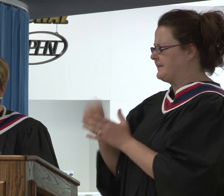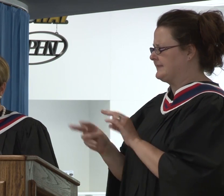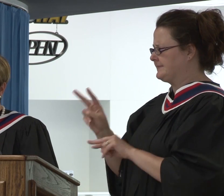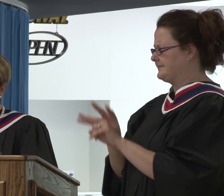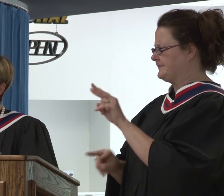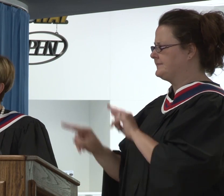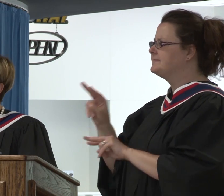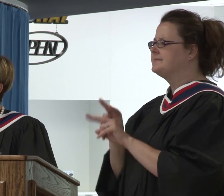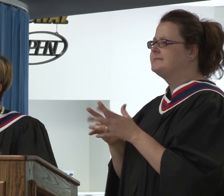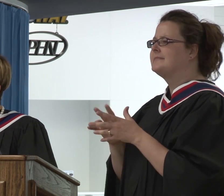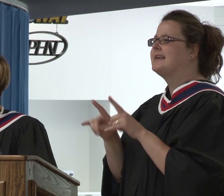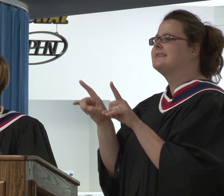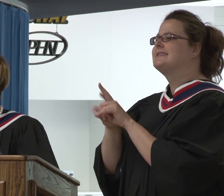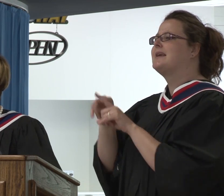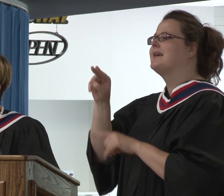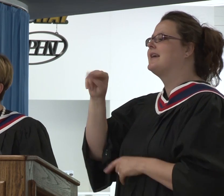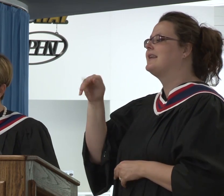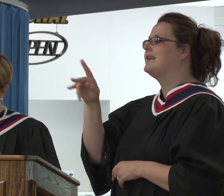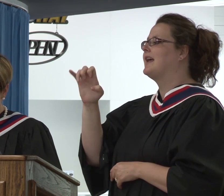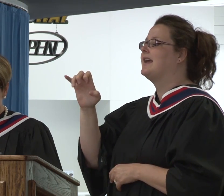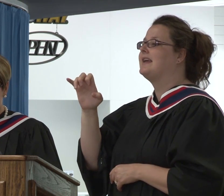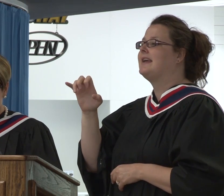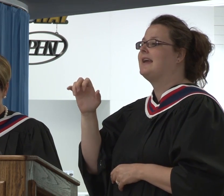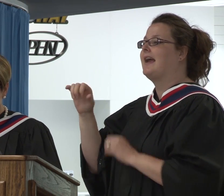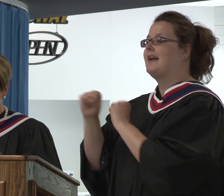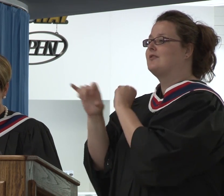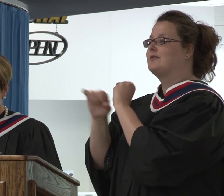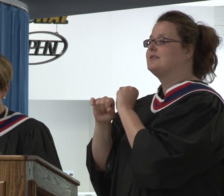do like the Nike ad, just do it.